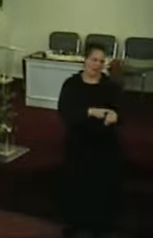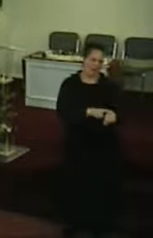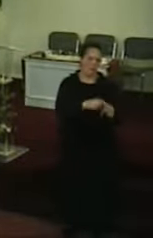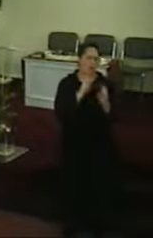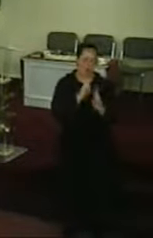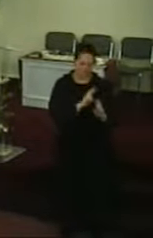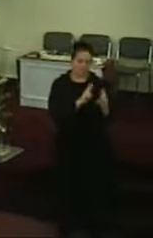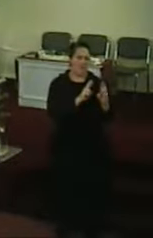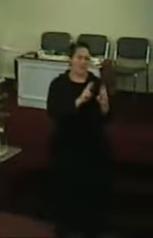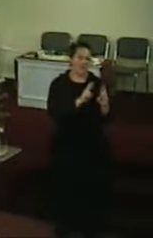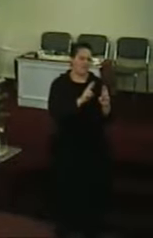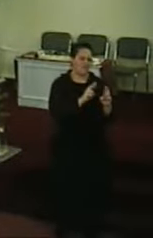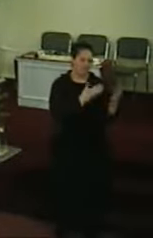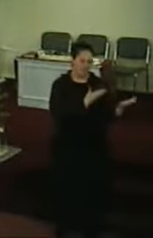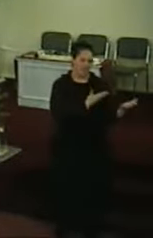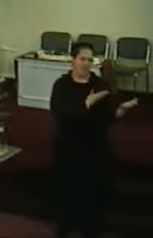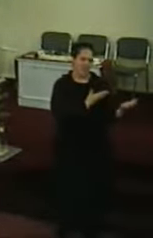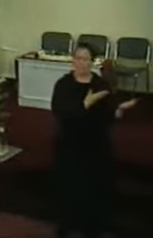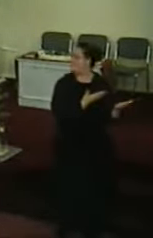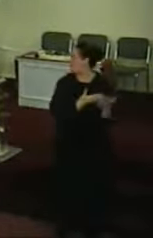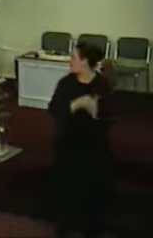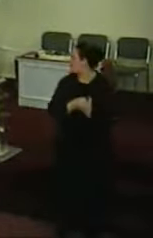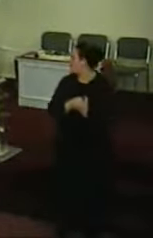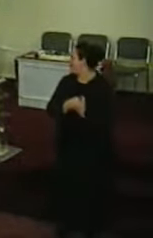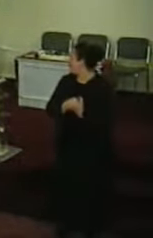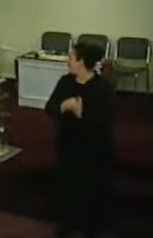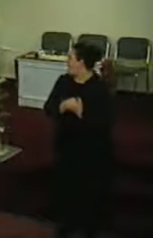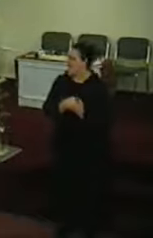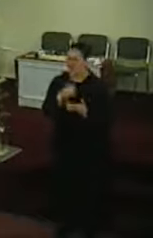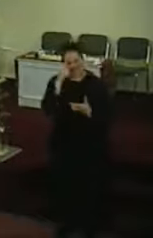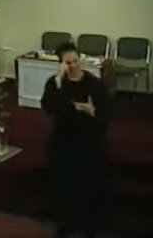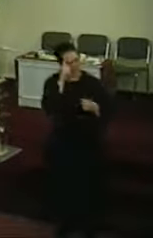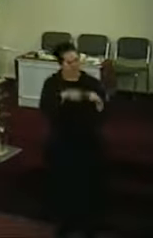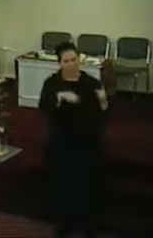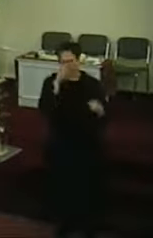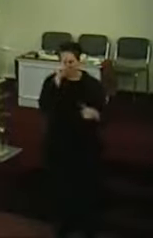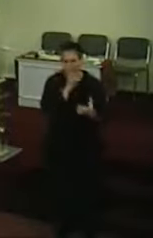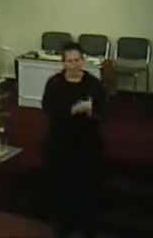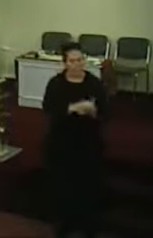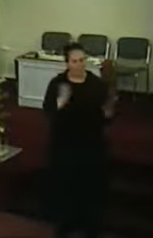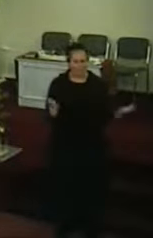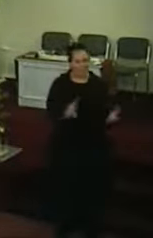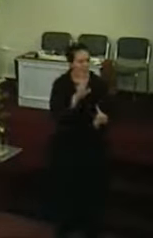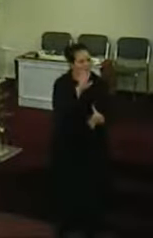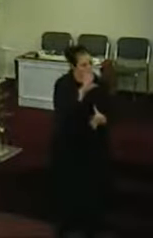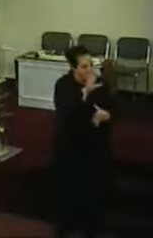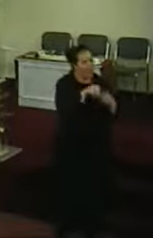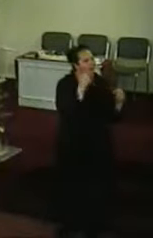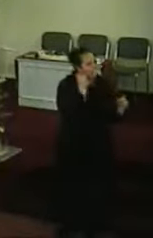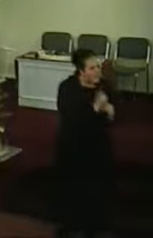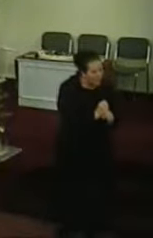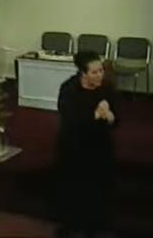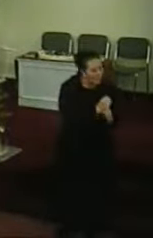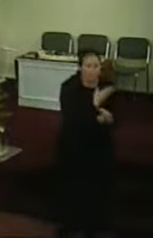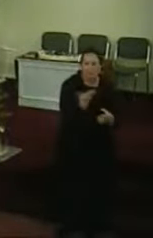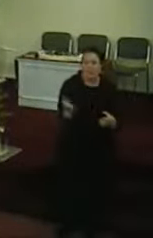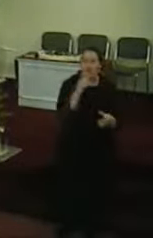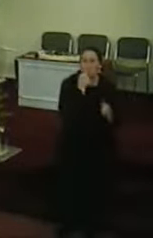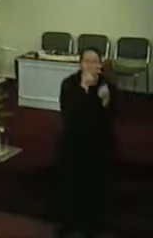and we hear your five years they've been here already. You are very blessed, and I know you know that. Yes.